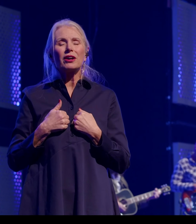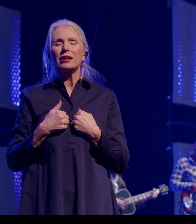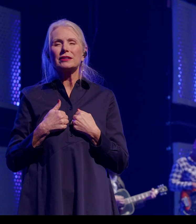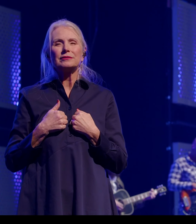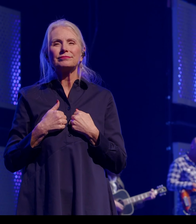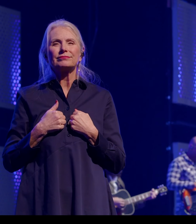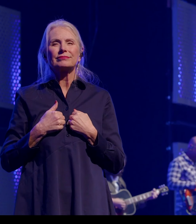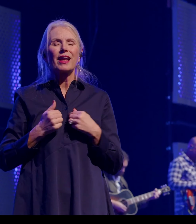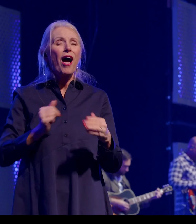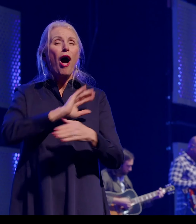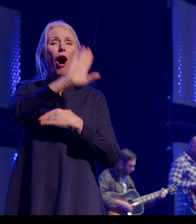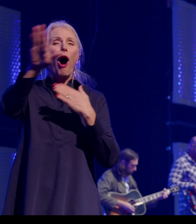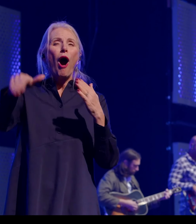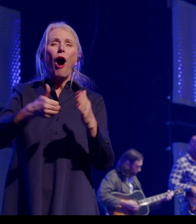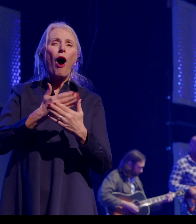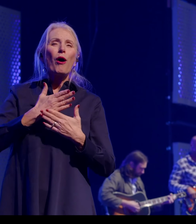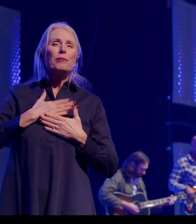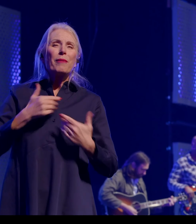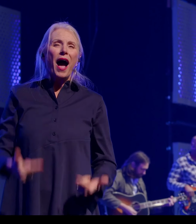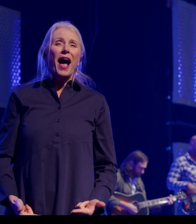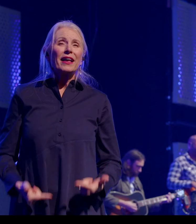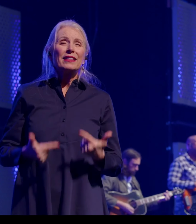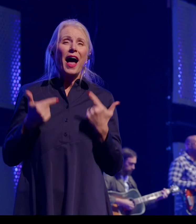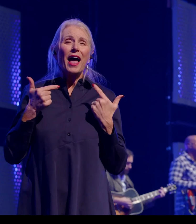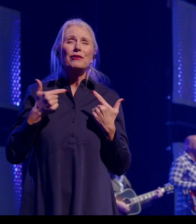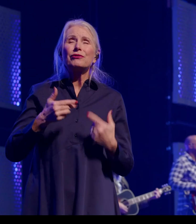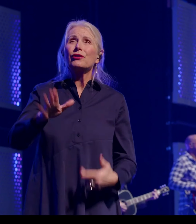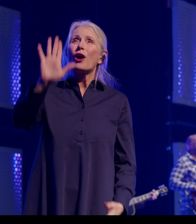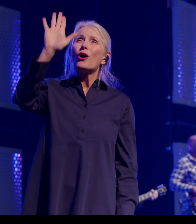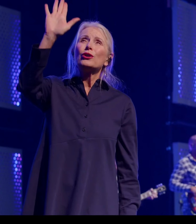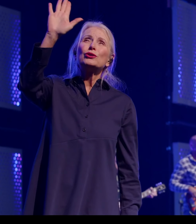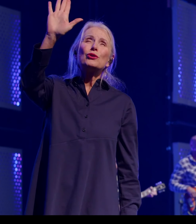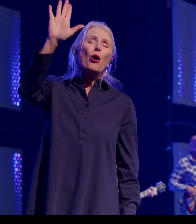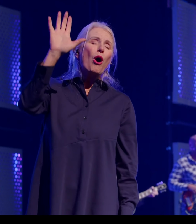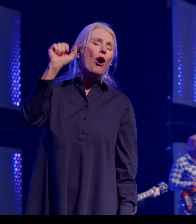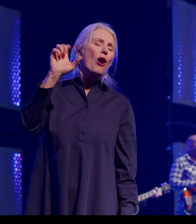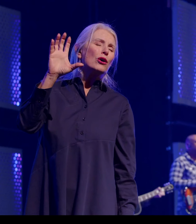All my life, you have been so, so